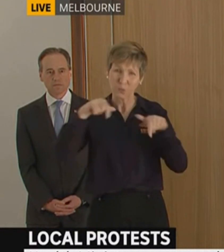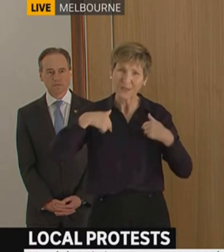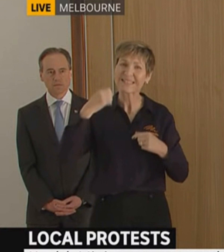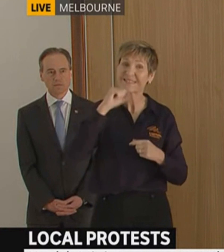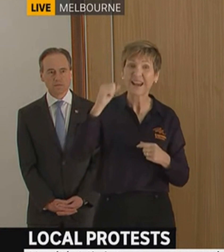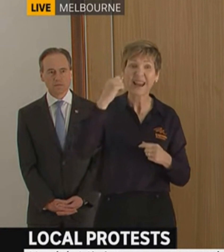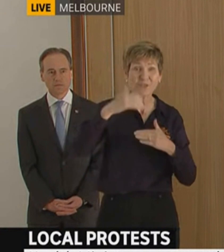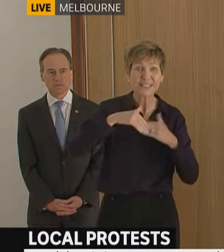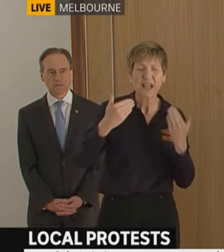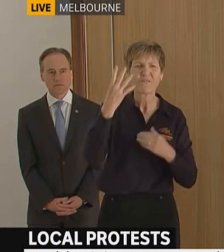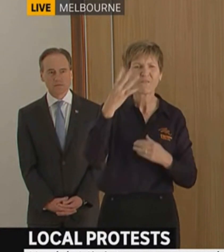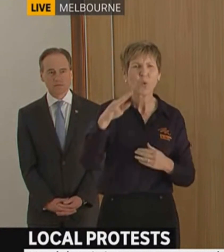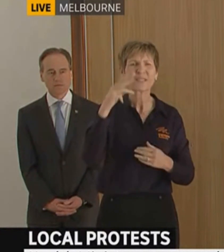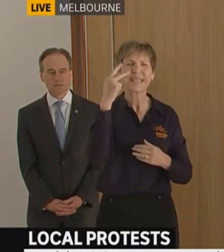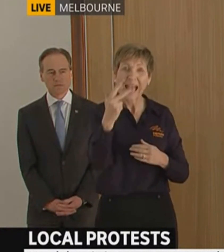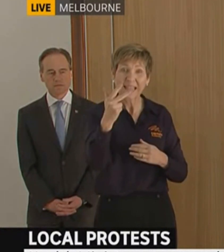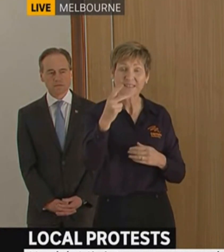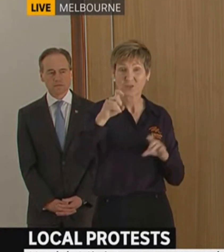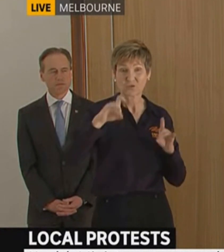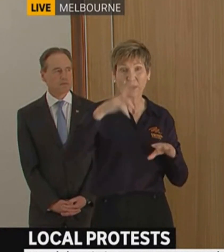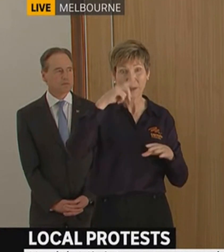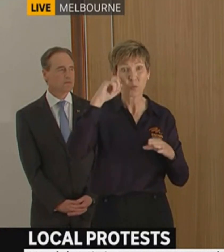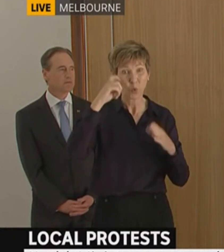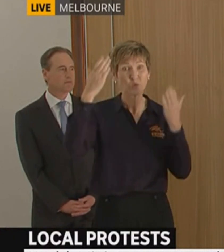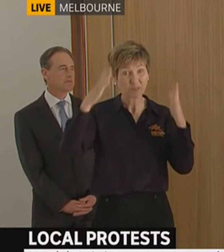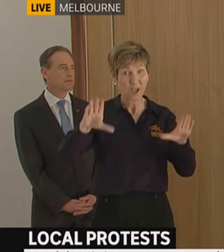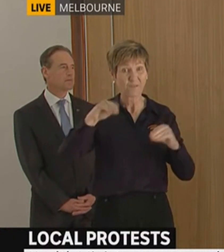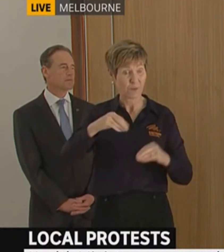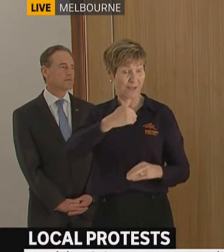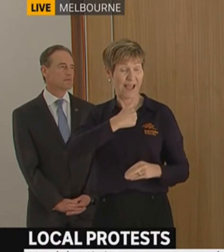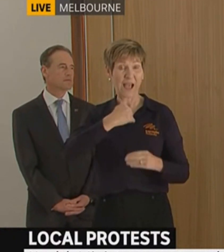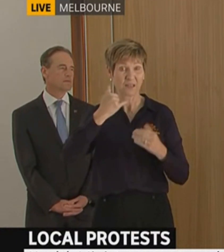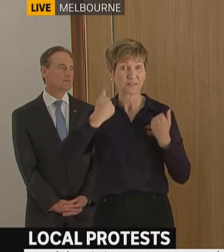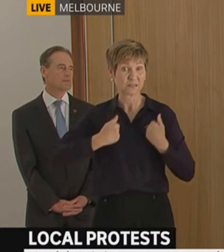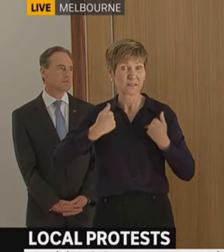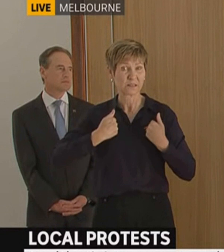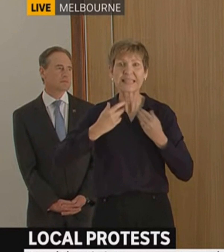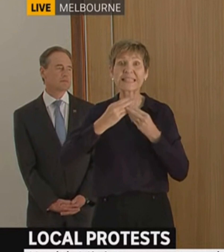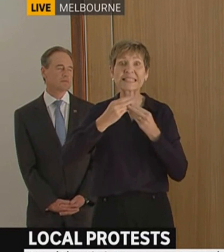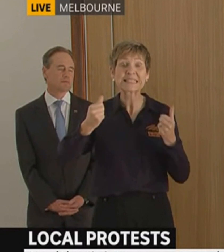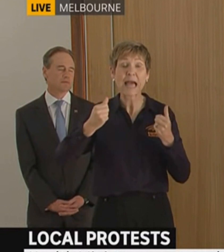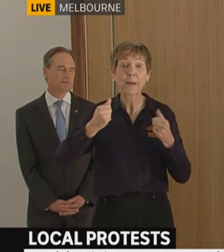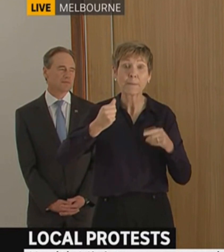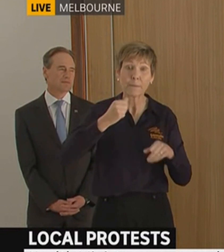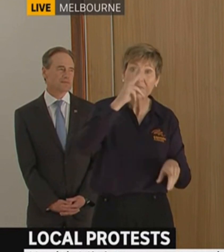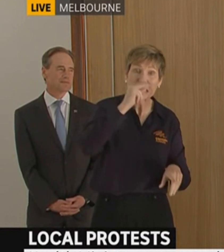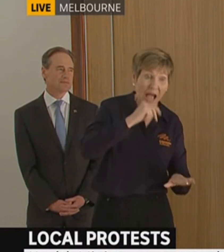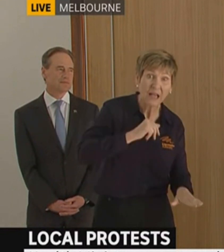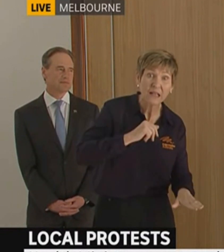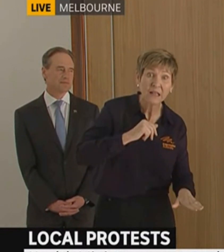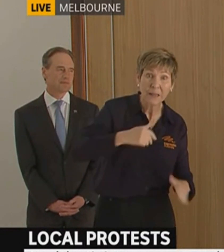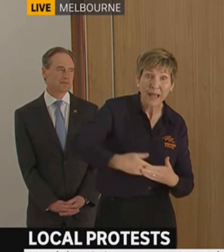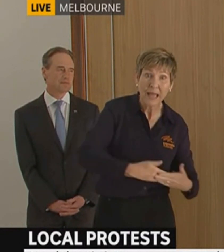have 48 Australians who die from heart disease, and some of those are kids. We still have 400